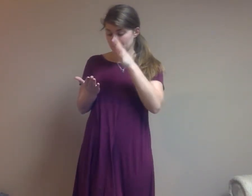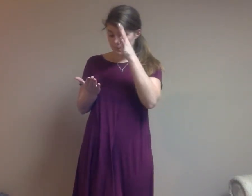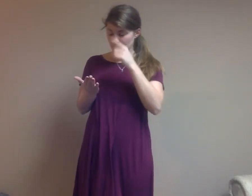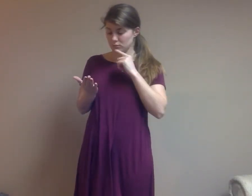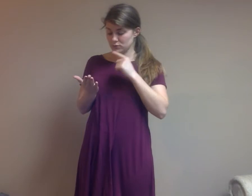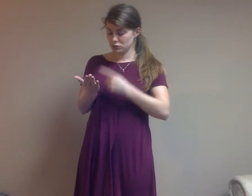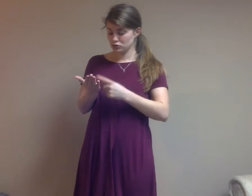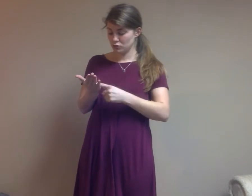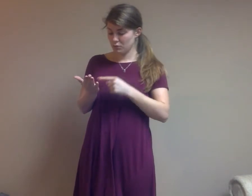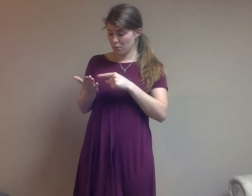so.